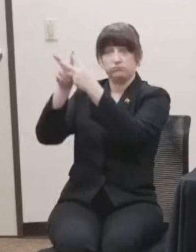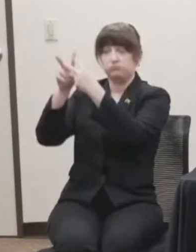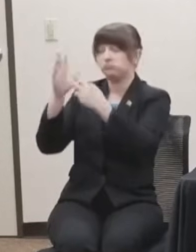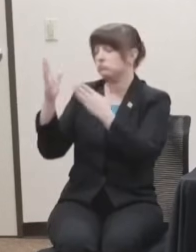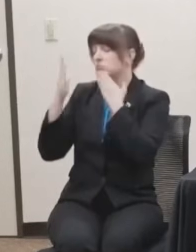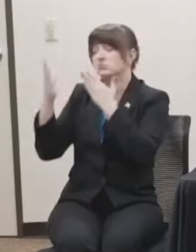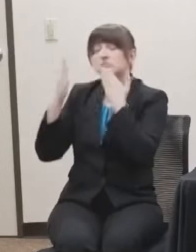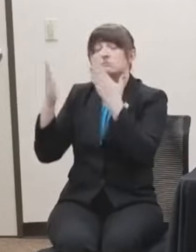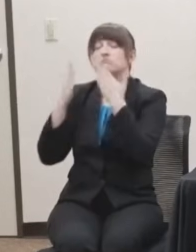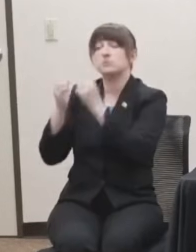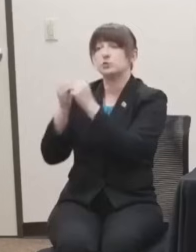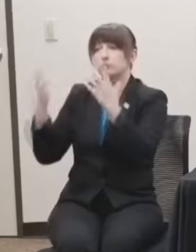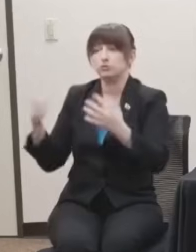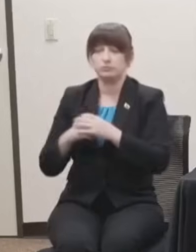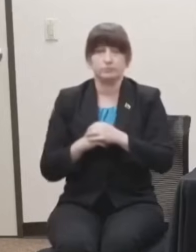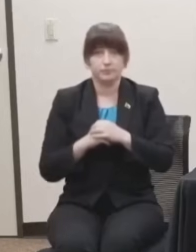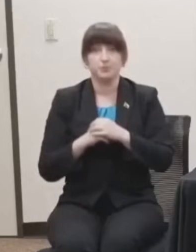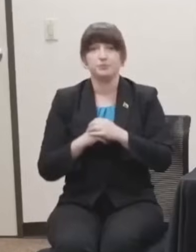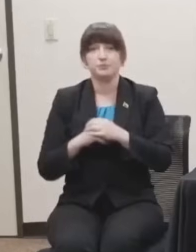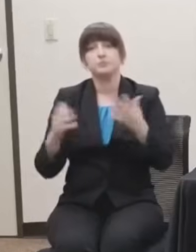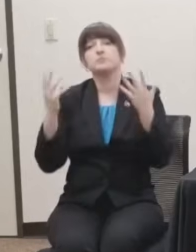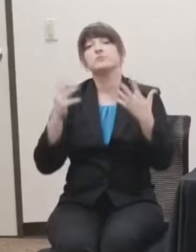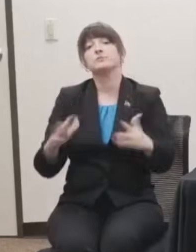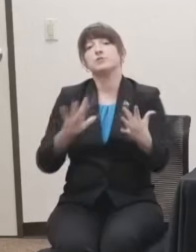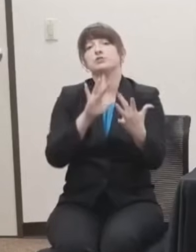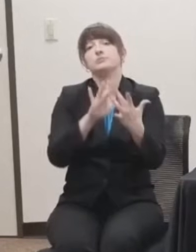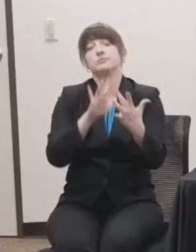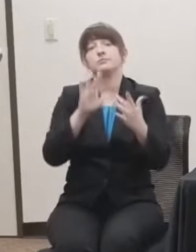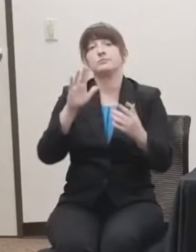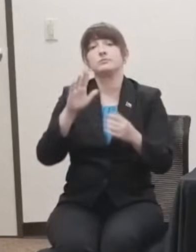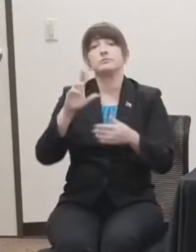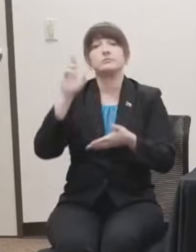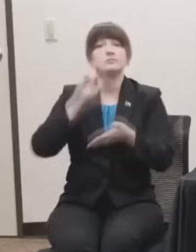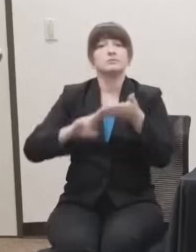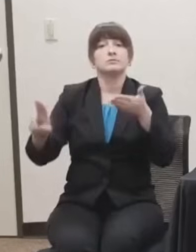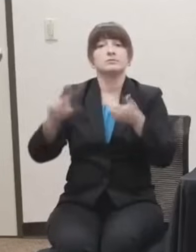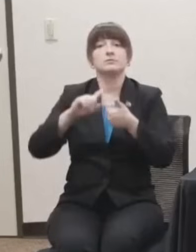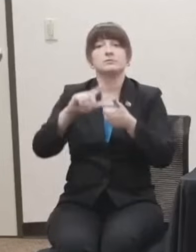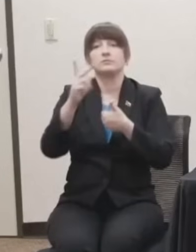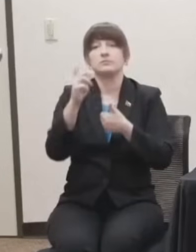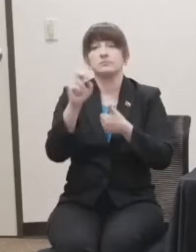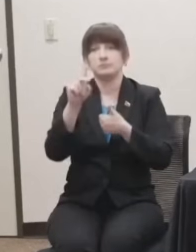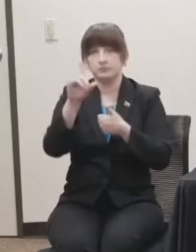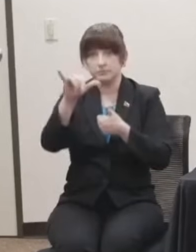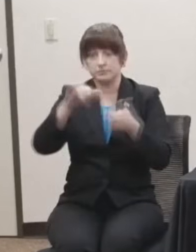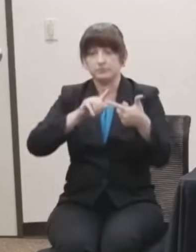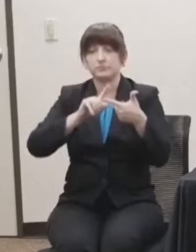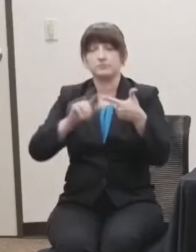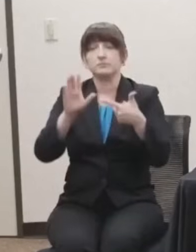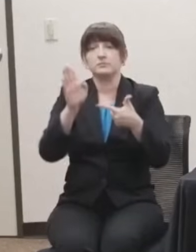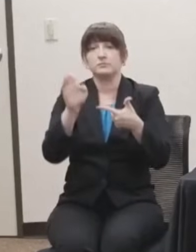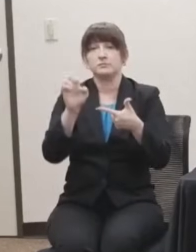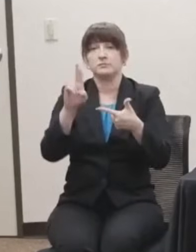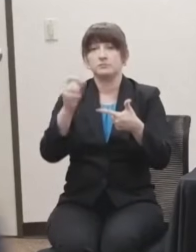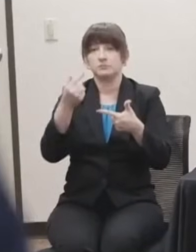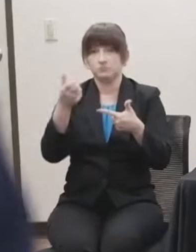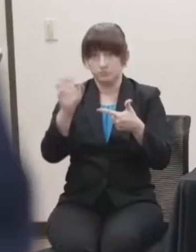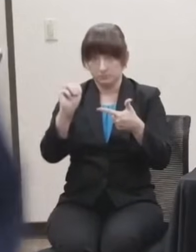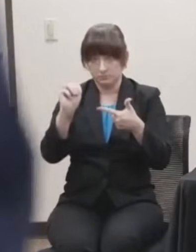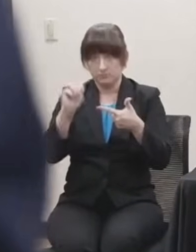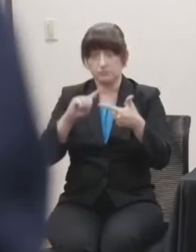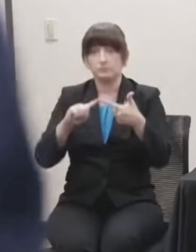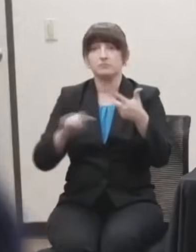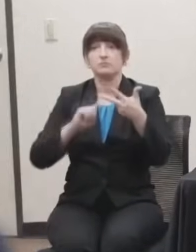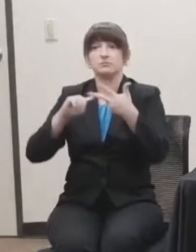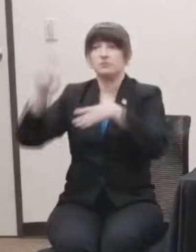people reached out from Secretary Kennedy, Secretary Burgum, and others that in the